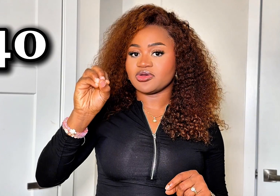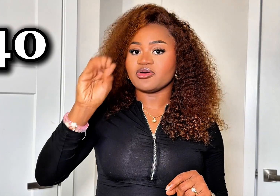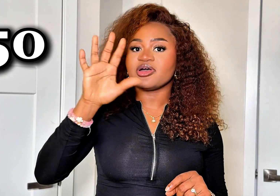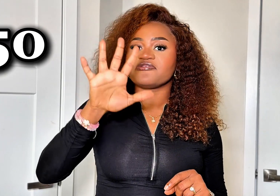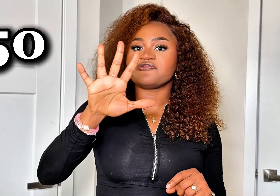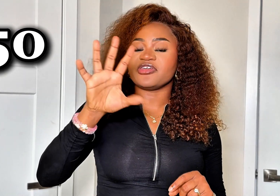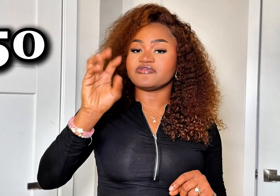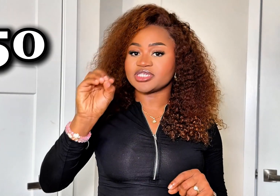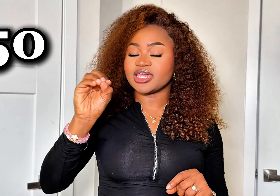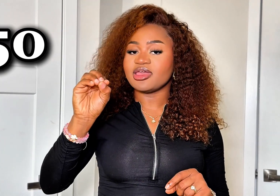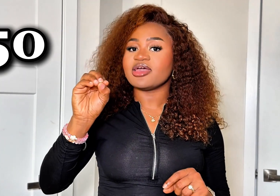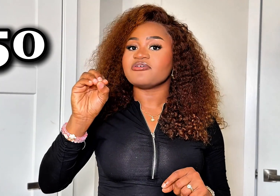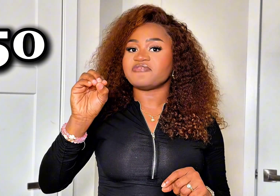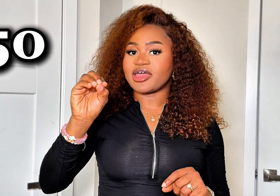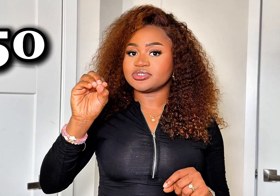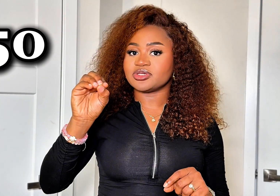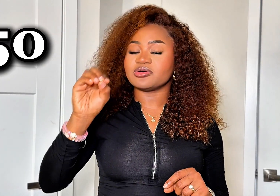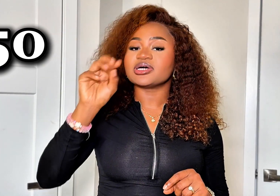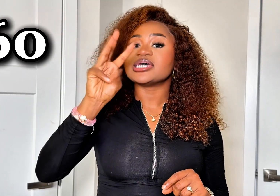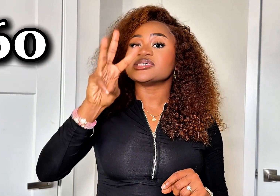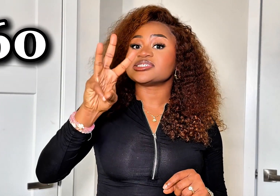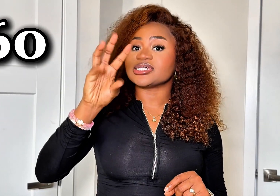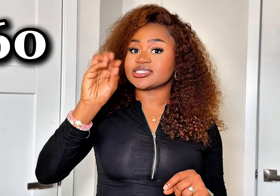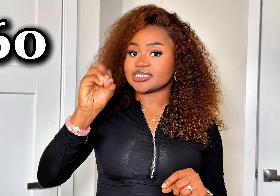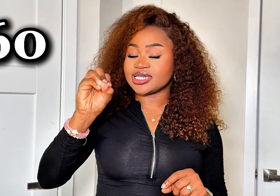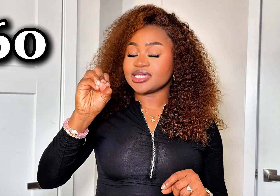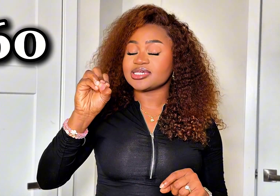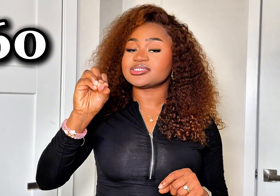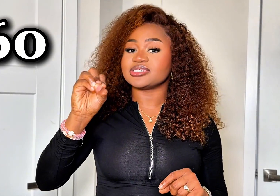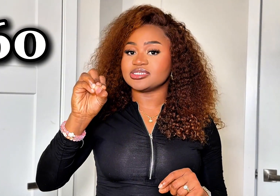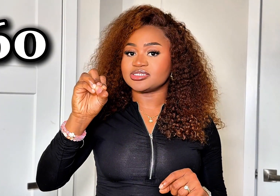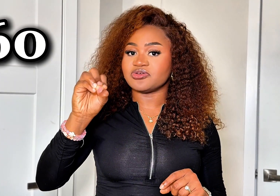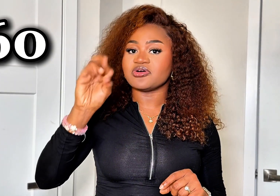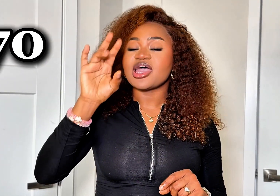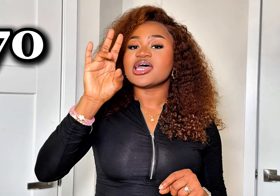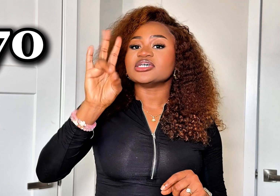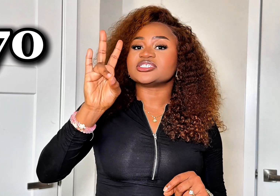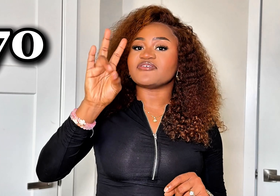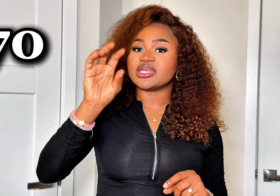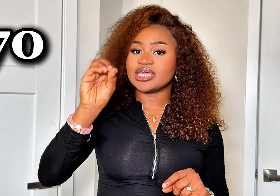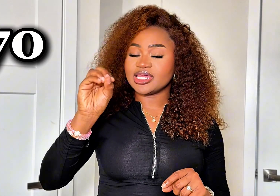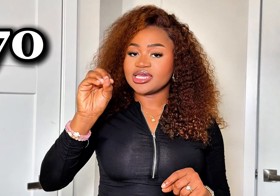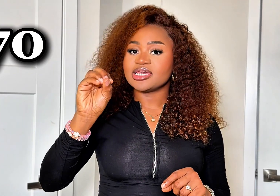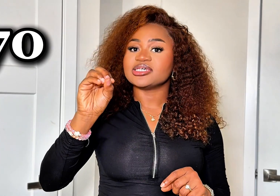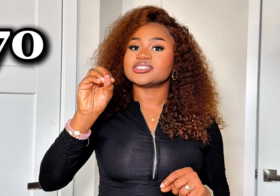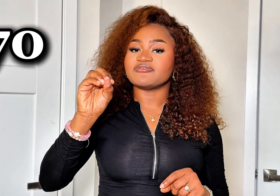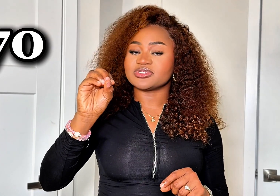40, 50, 50, 60, 60, 70,